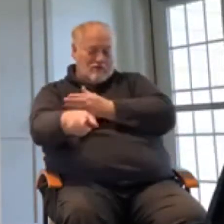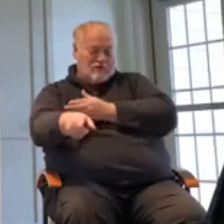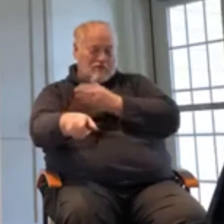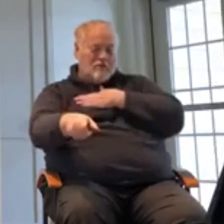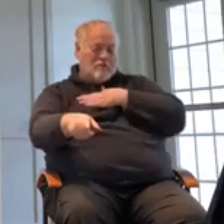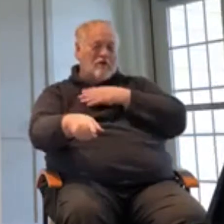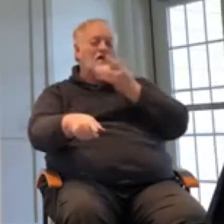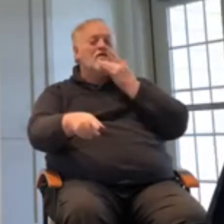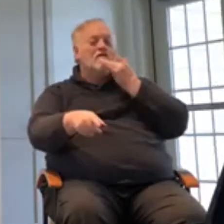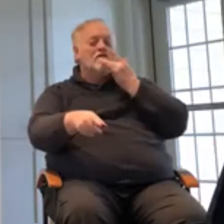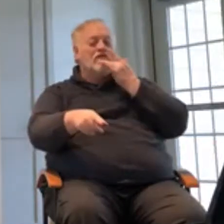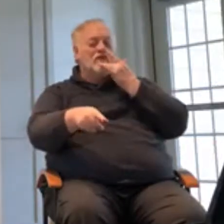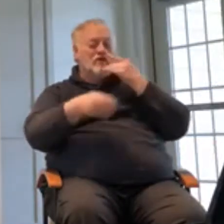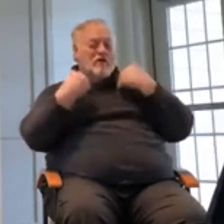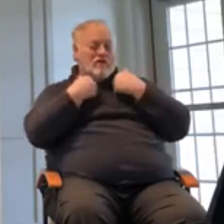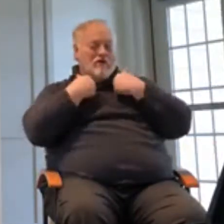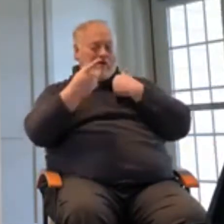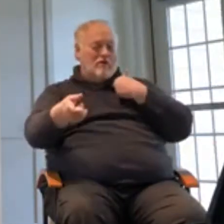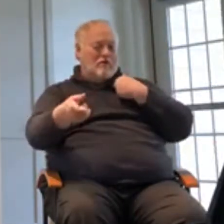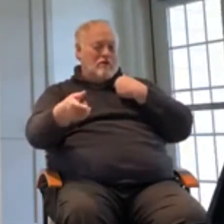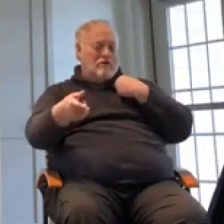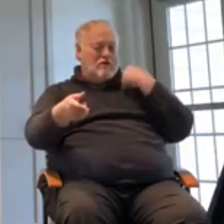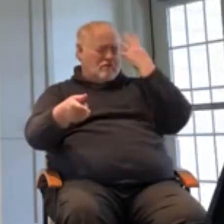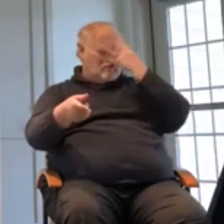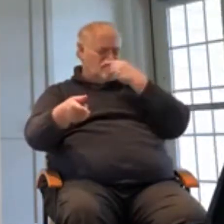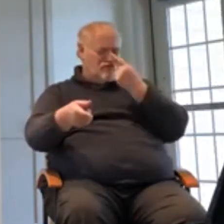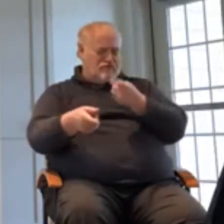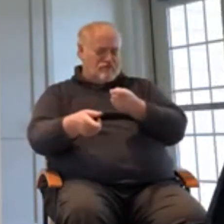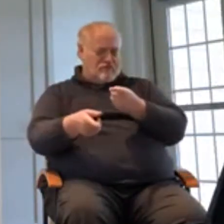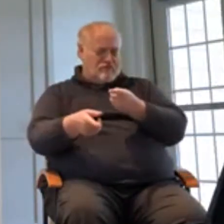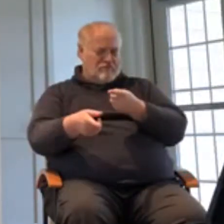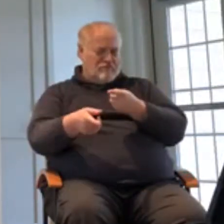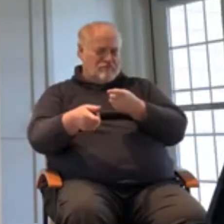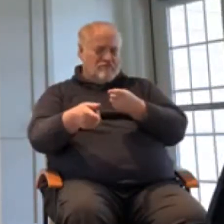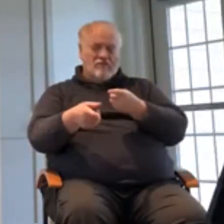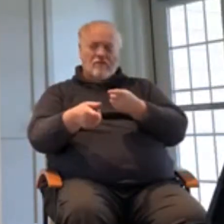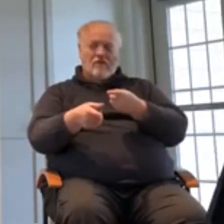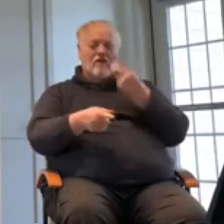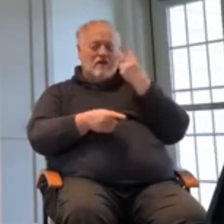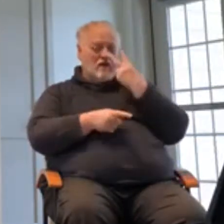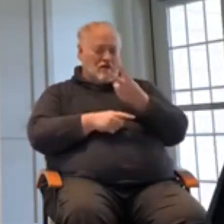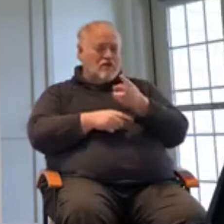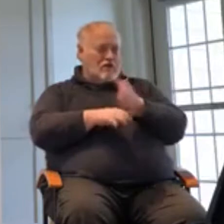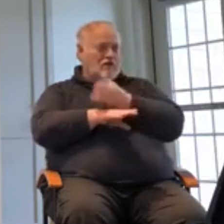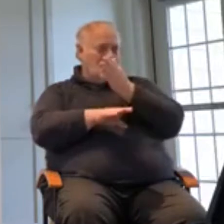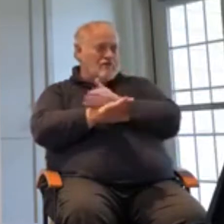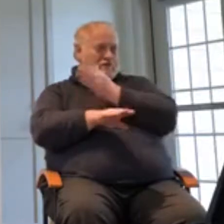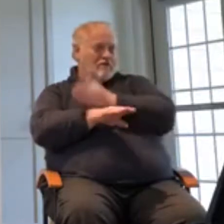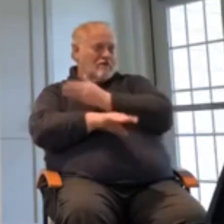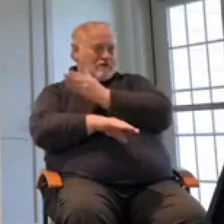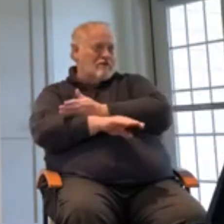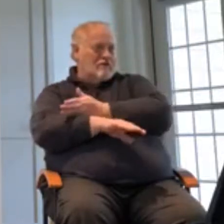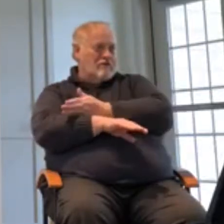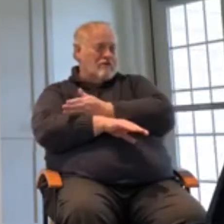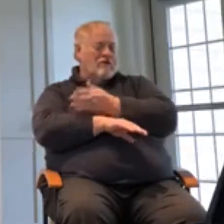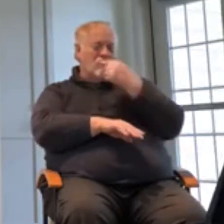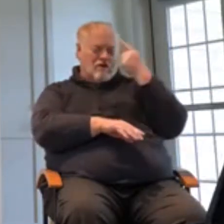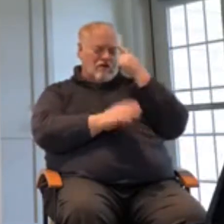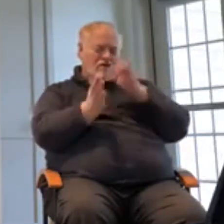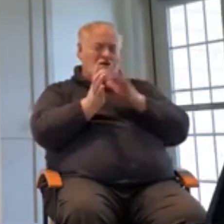they're my favorite animal. To see, they're so gorgeous. They're so pretty. And every time I look at a sheep, I think of